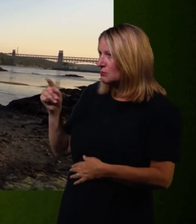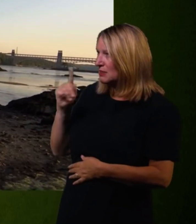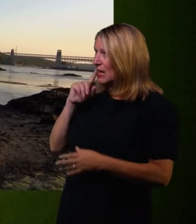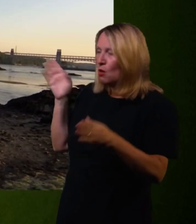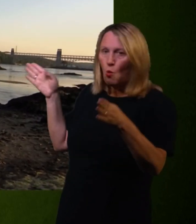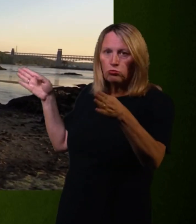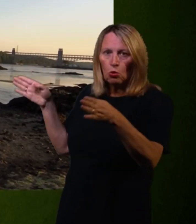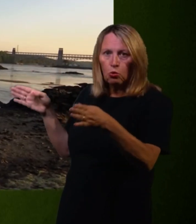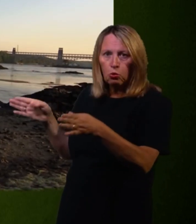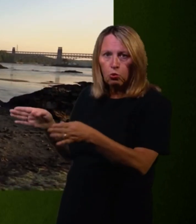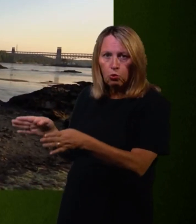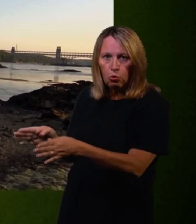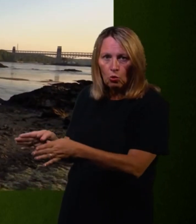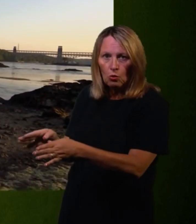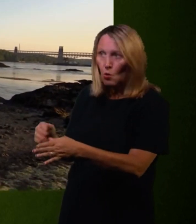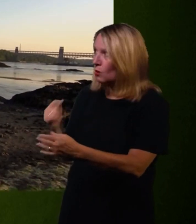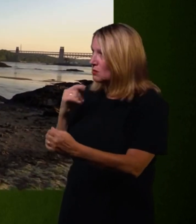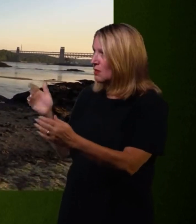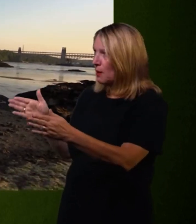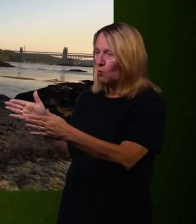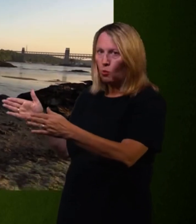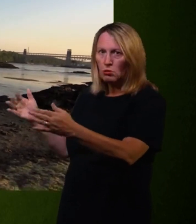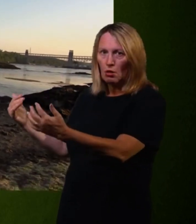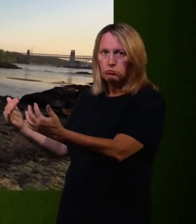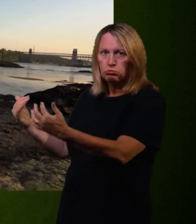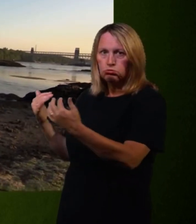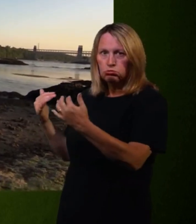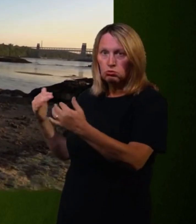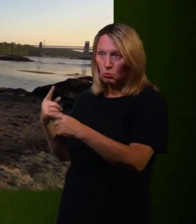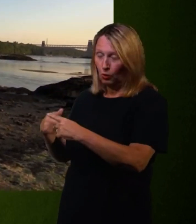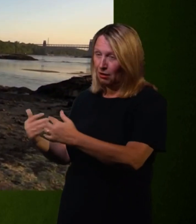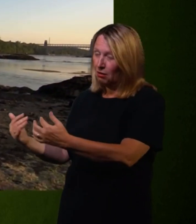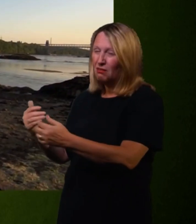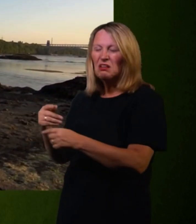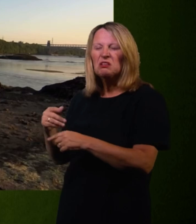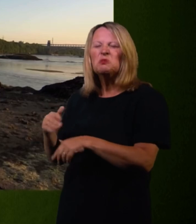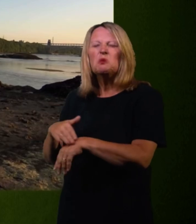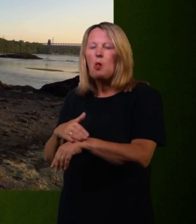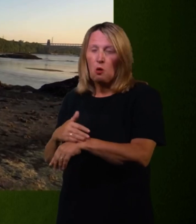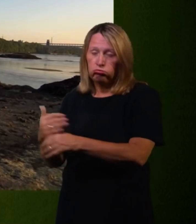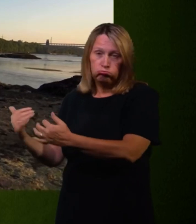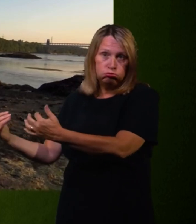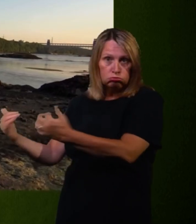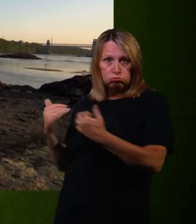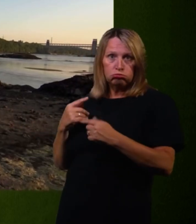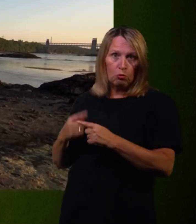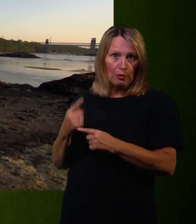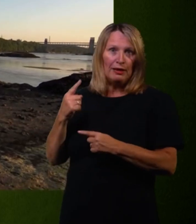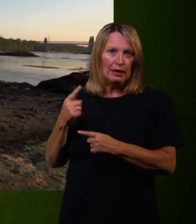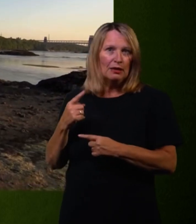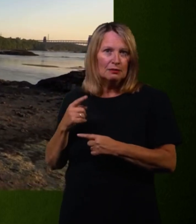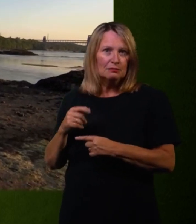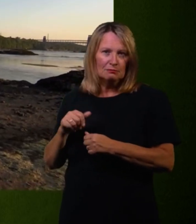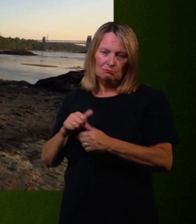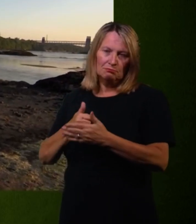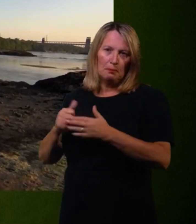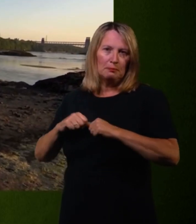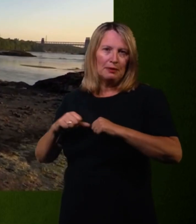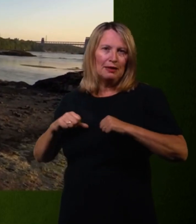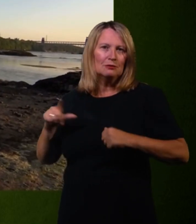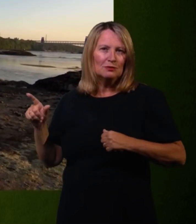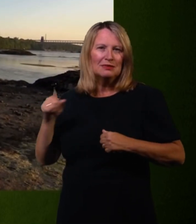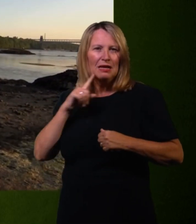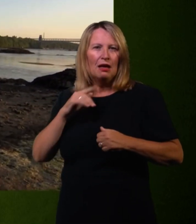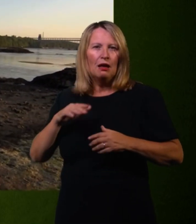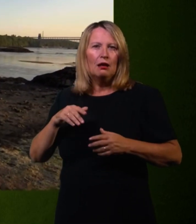tide starts to run, it can run up to speeds of 8 knots. Now, just to compare with your typical coastal beach, which normally hits speeds of 2 knots, this will run